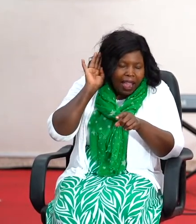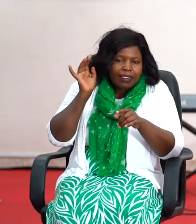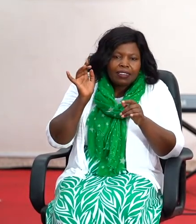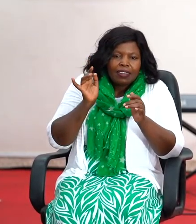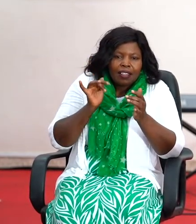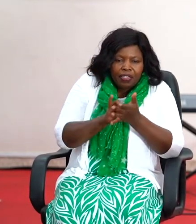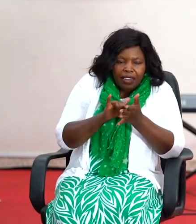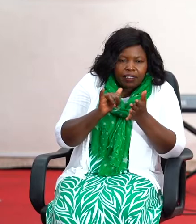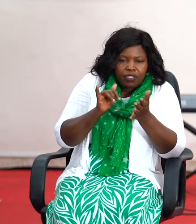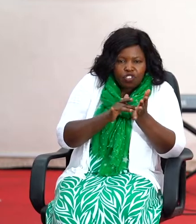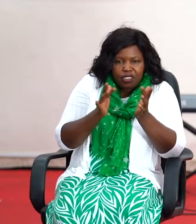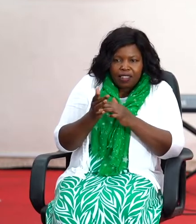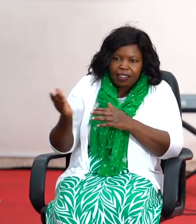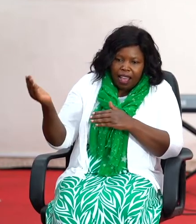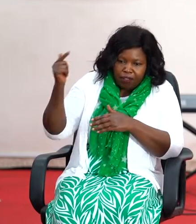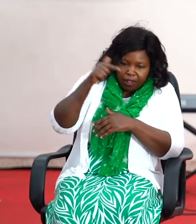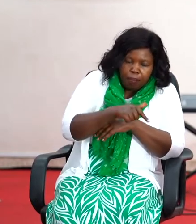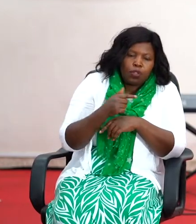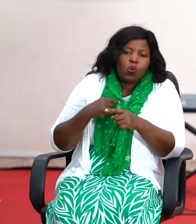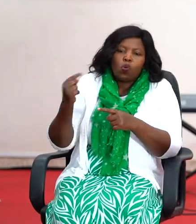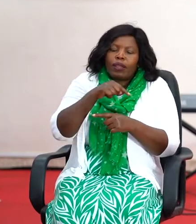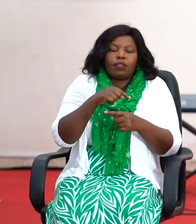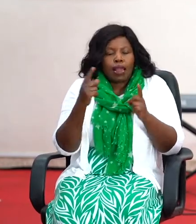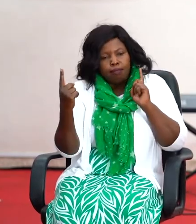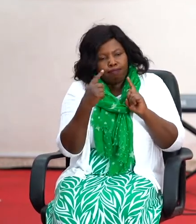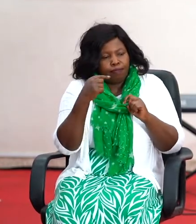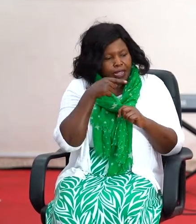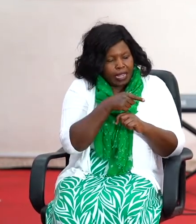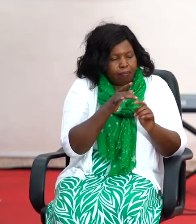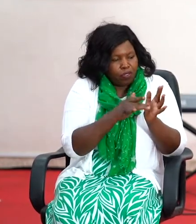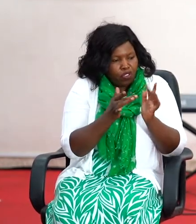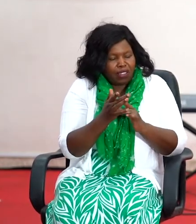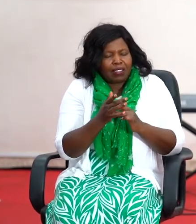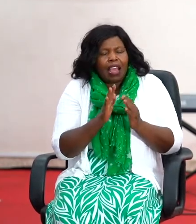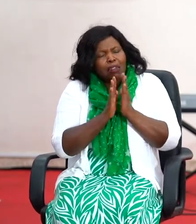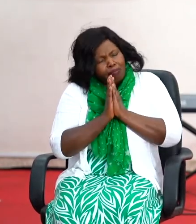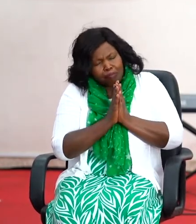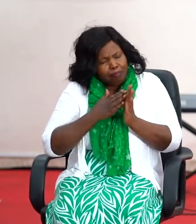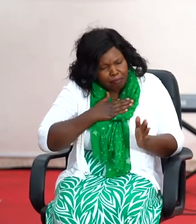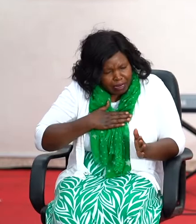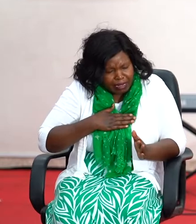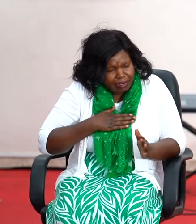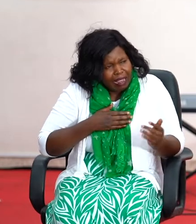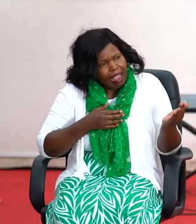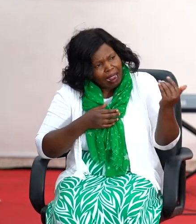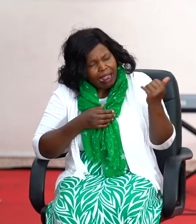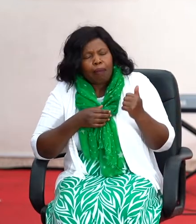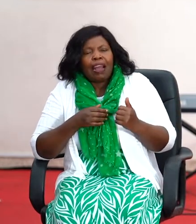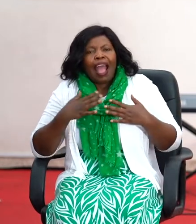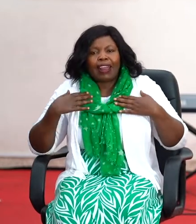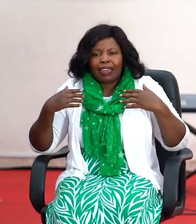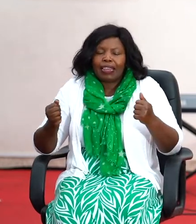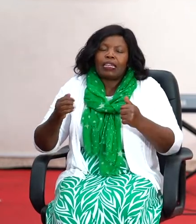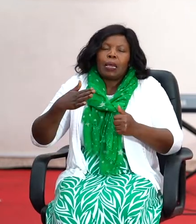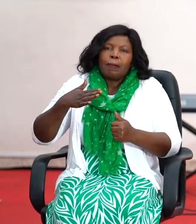Galilee from Judea, he went to him and begged him to come and heal his son, who was close to death.